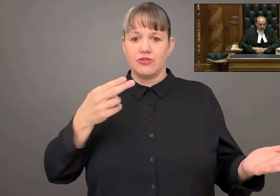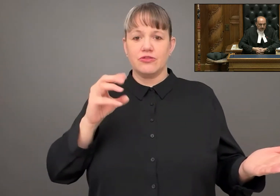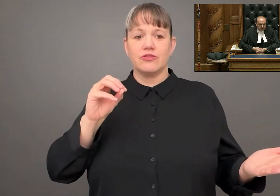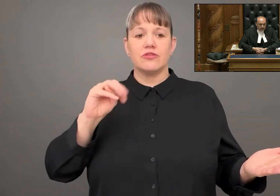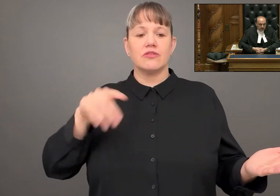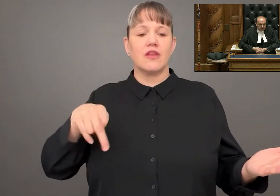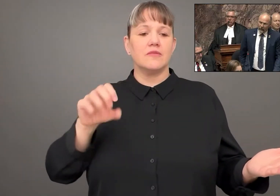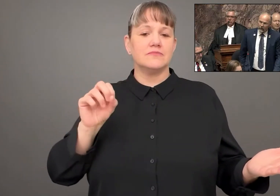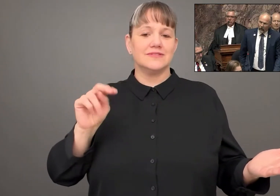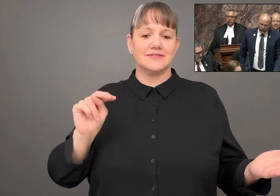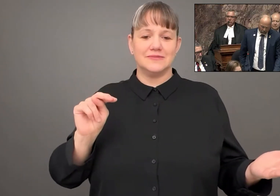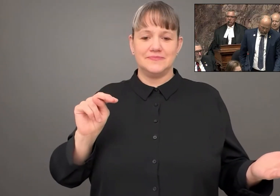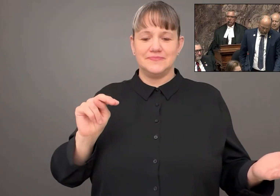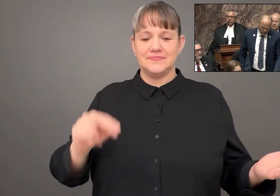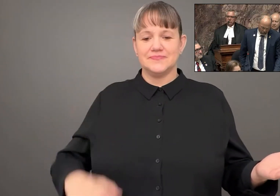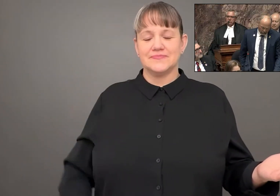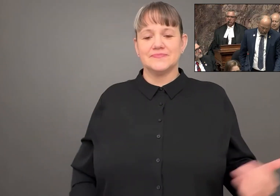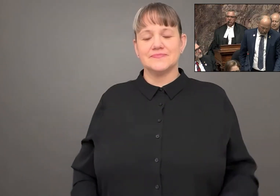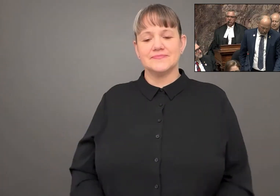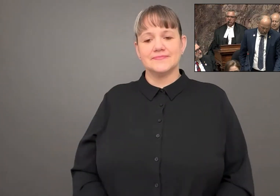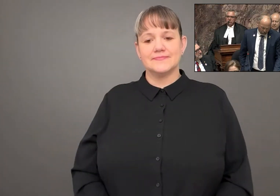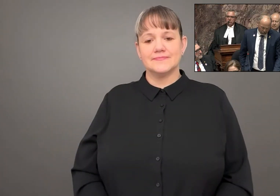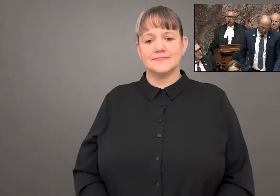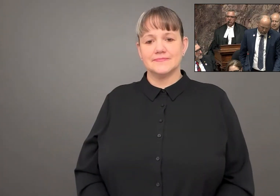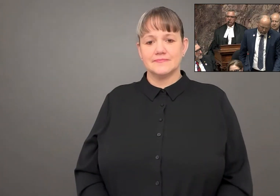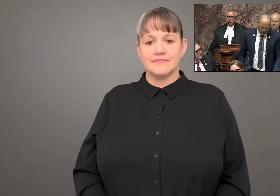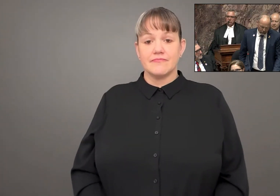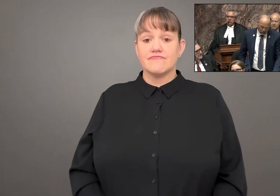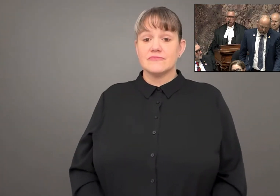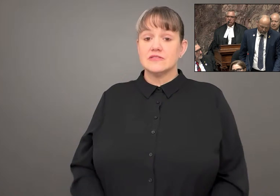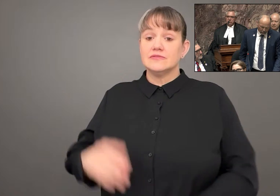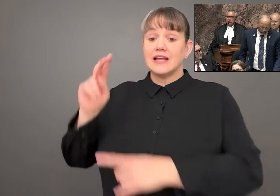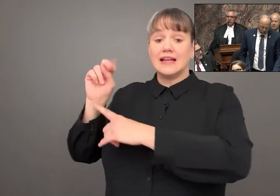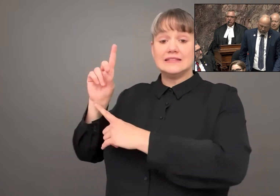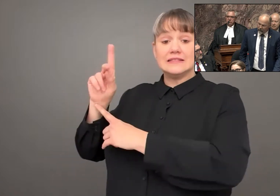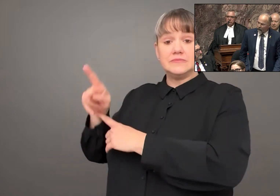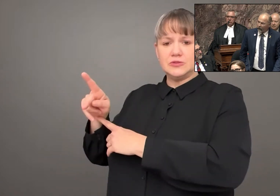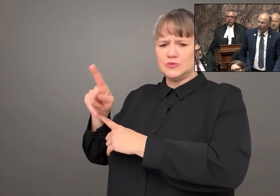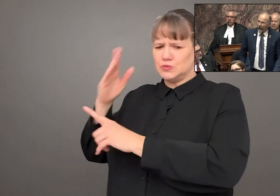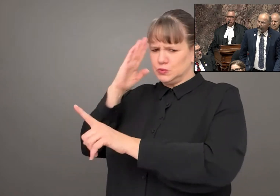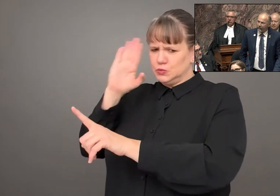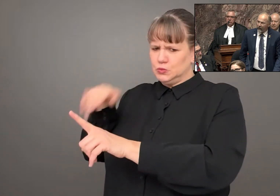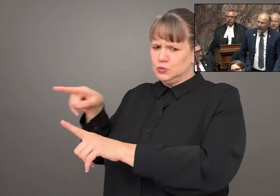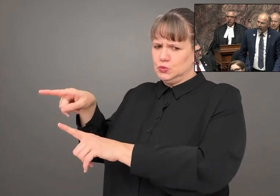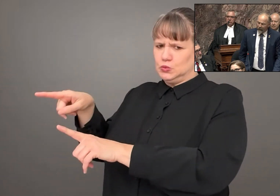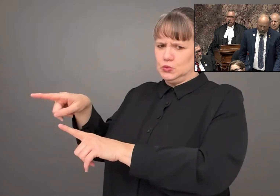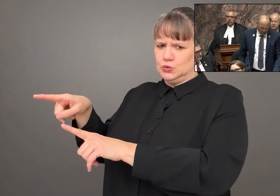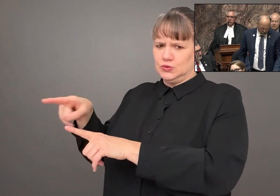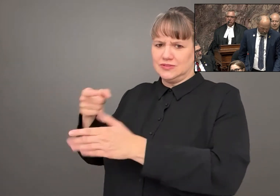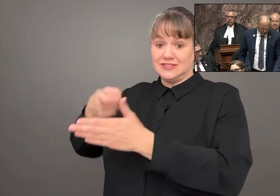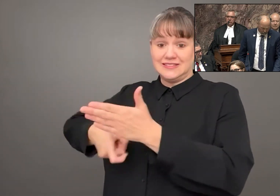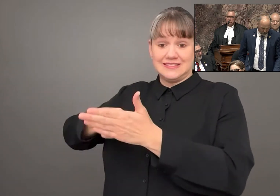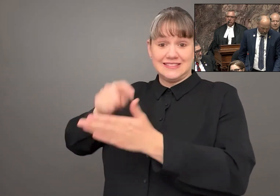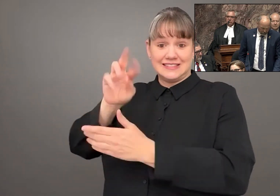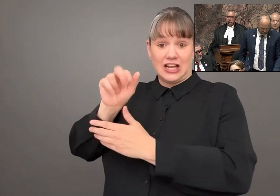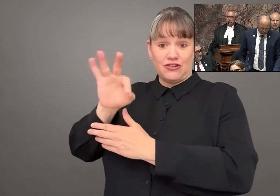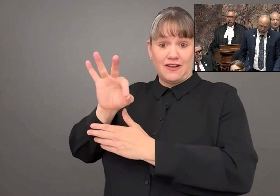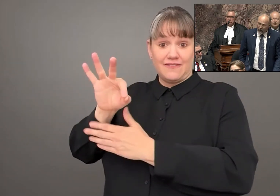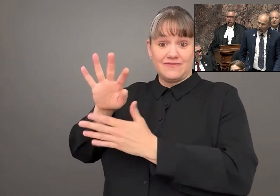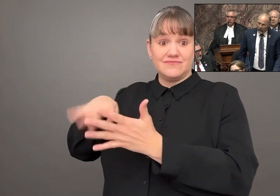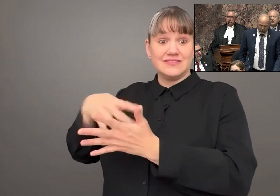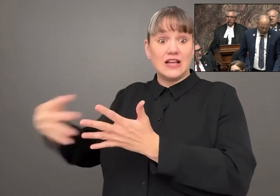The NDP knew that these softwood lumber duties were scheduled to increase long before the tariffs were a threat, and that wasn't a